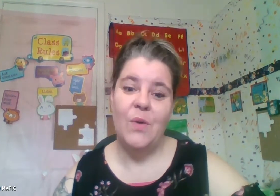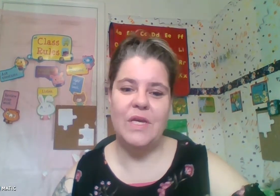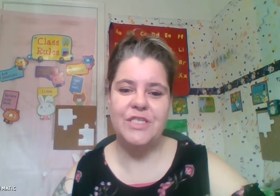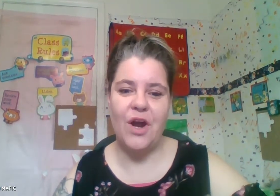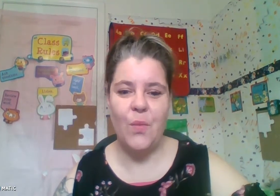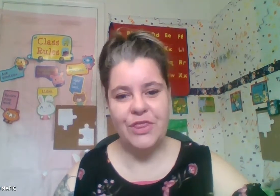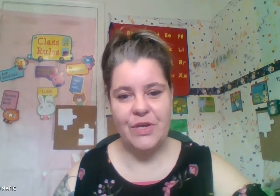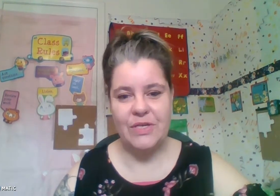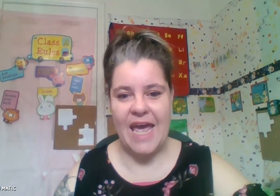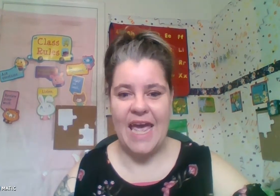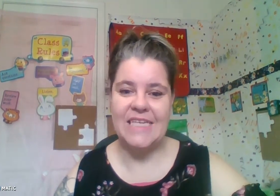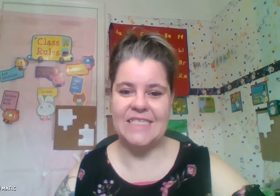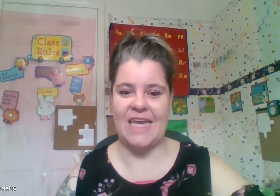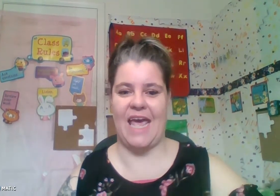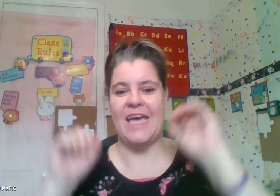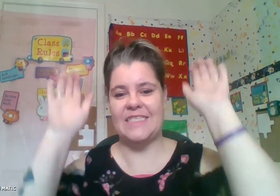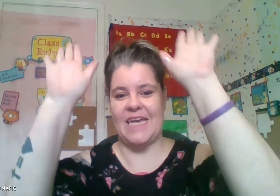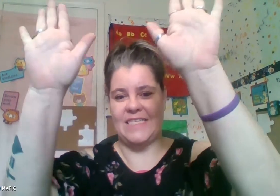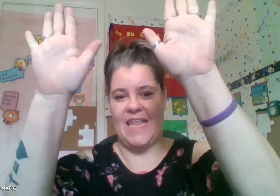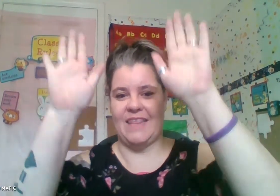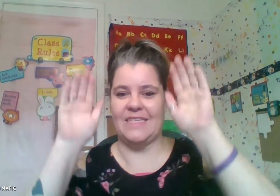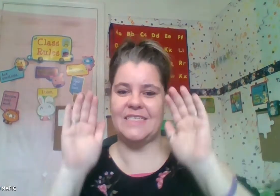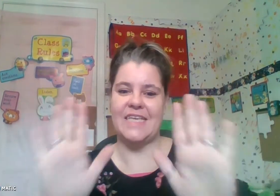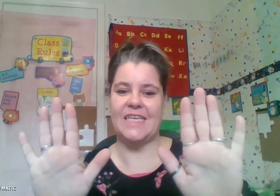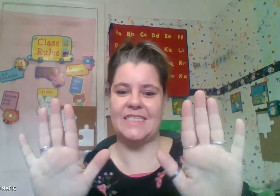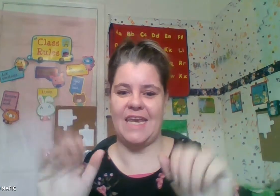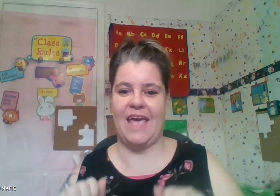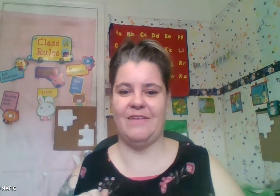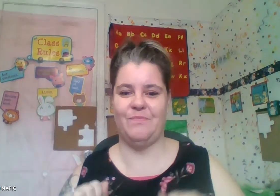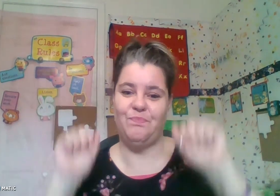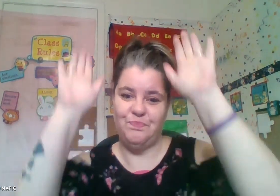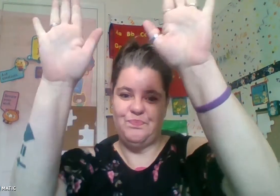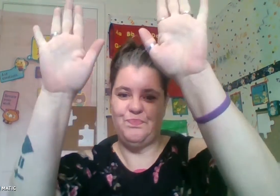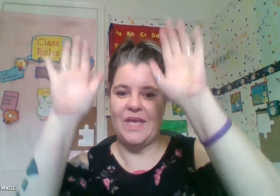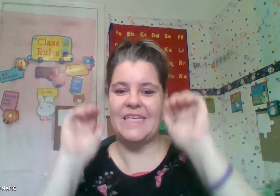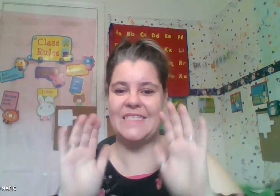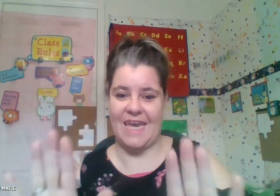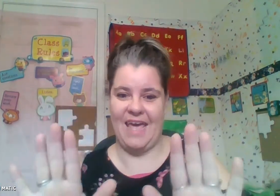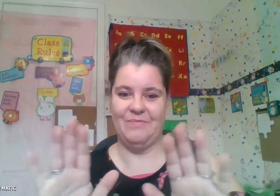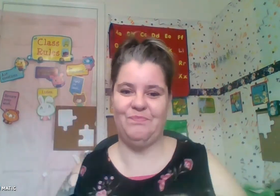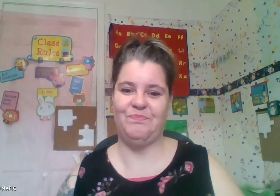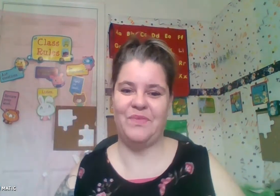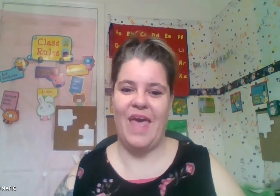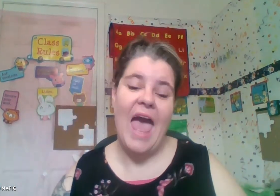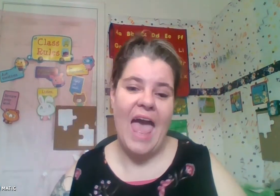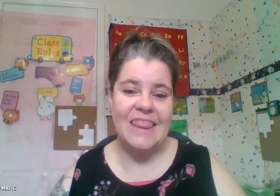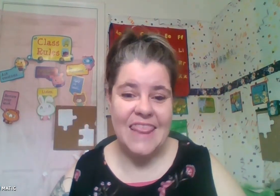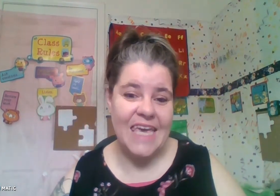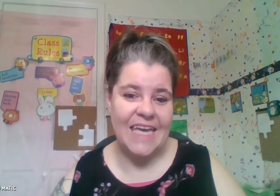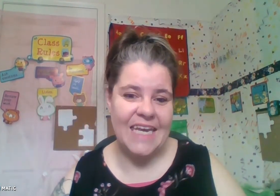We start with the day Sunday. Sunday is like this. Sunday. Sunday. And